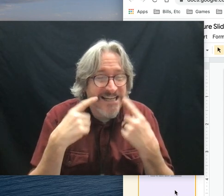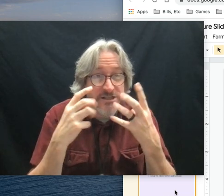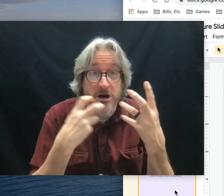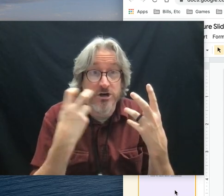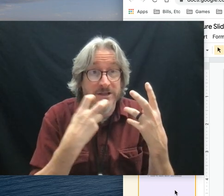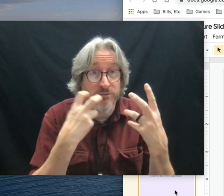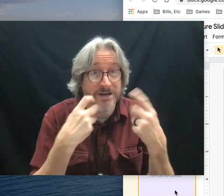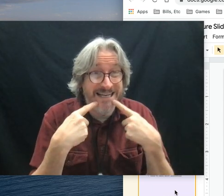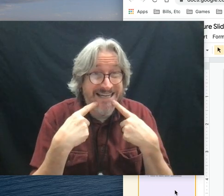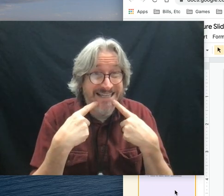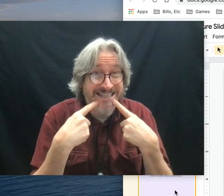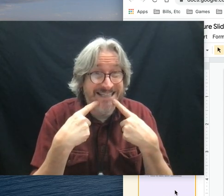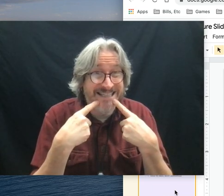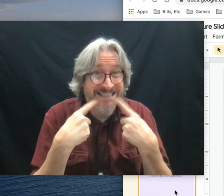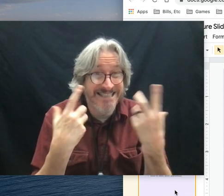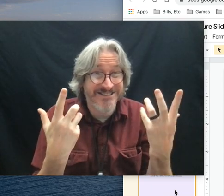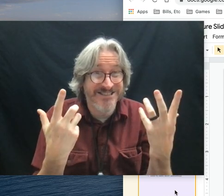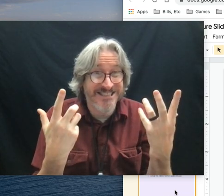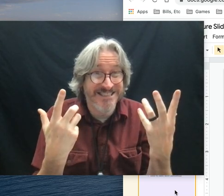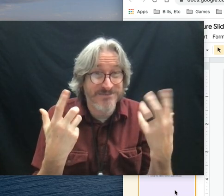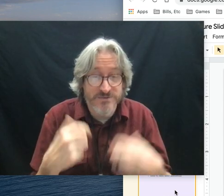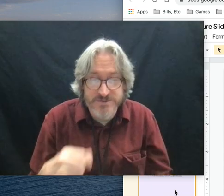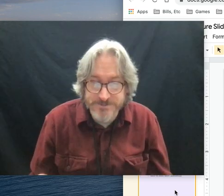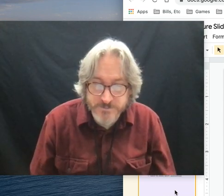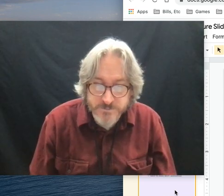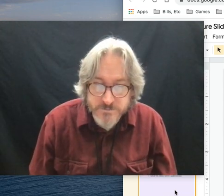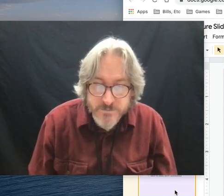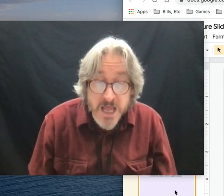need. It's hard to lip read need, right? Because almost